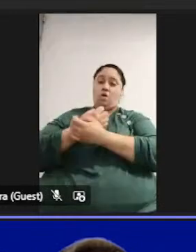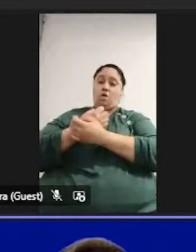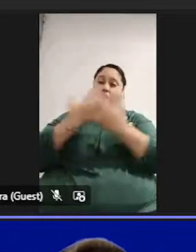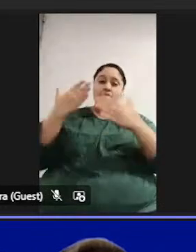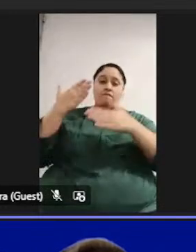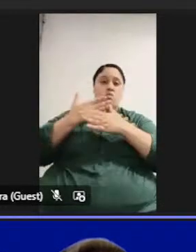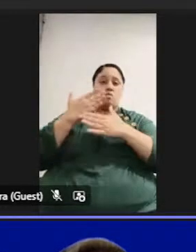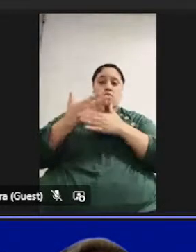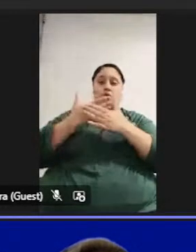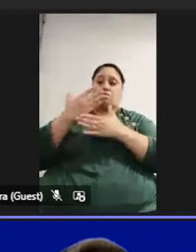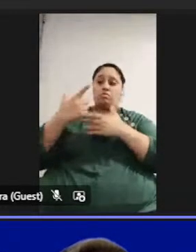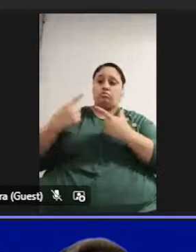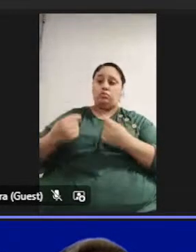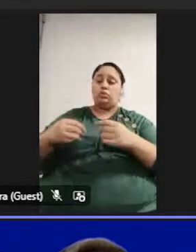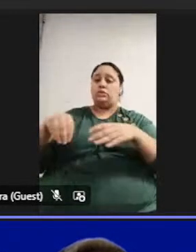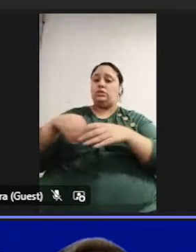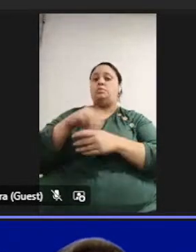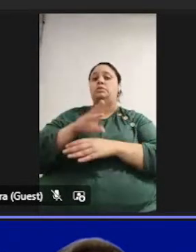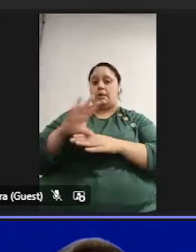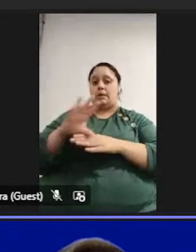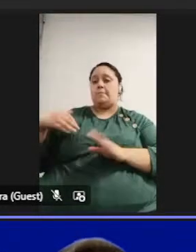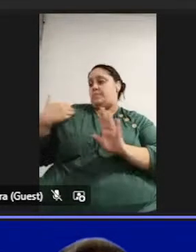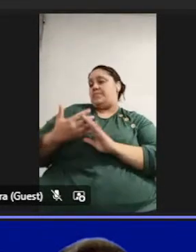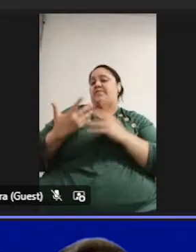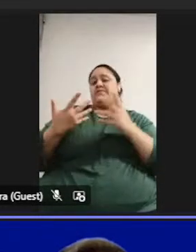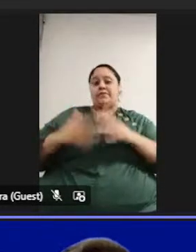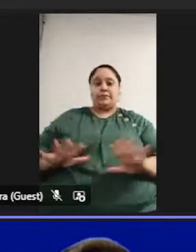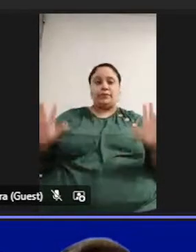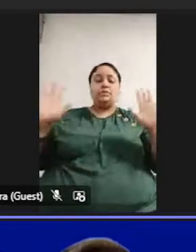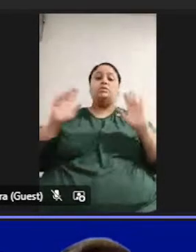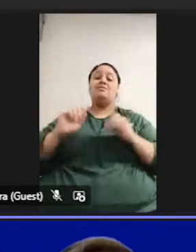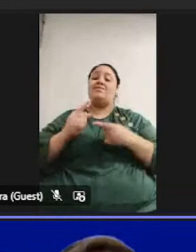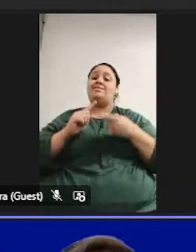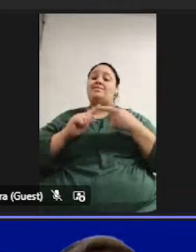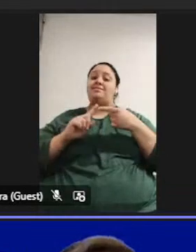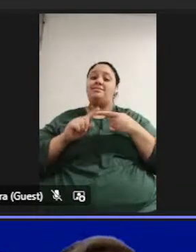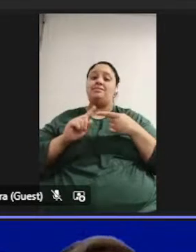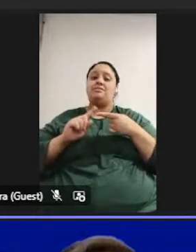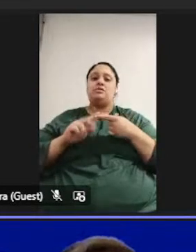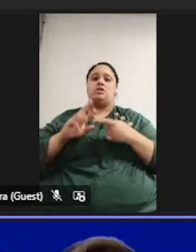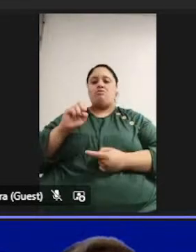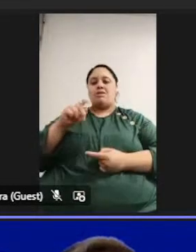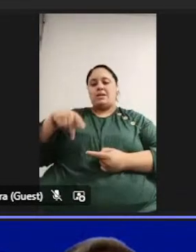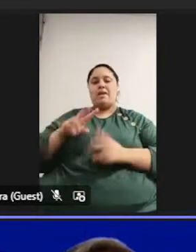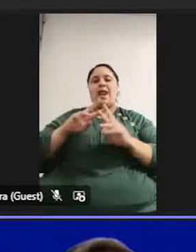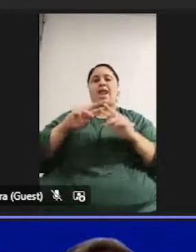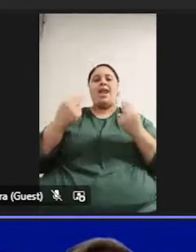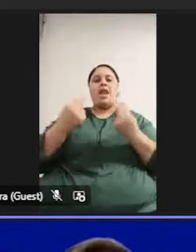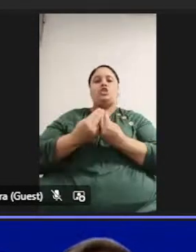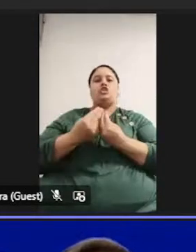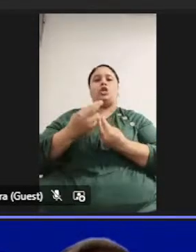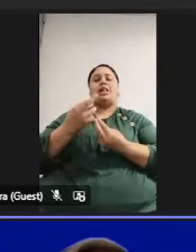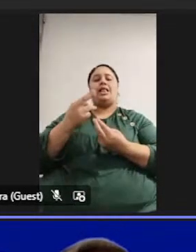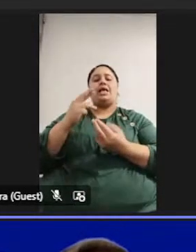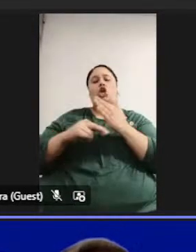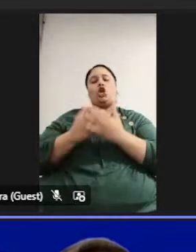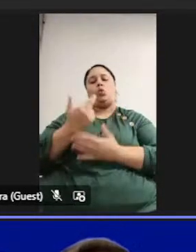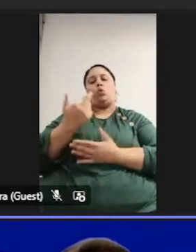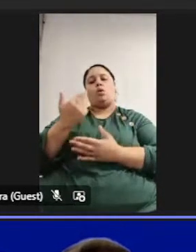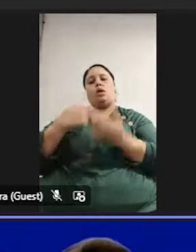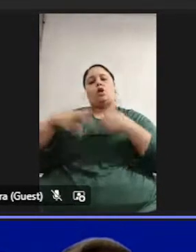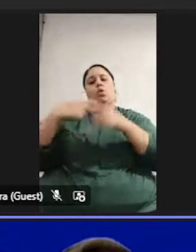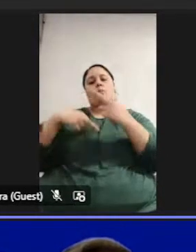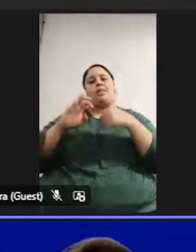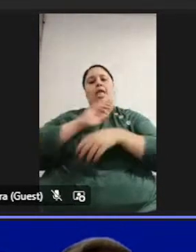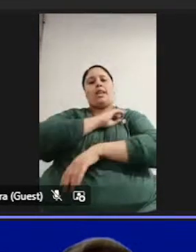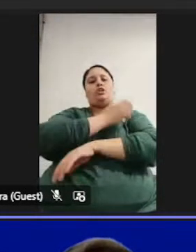Cape. Firstly, in terms of the REAP, this is the National Renewable Energy Independent Power Producer Program, where we continue to provide